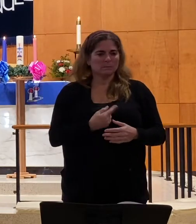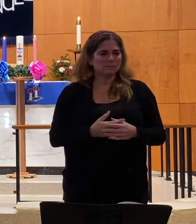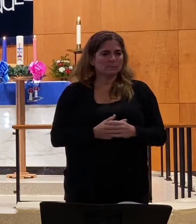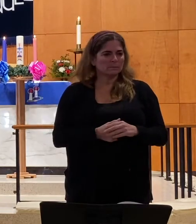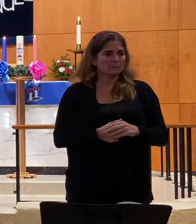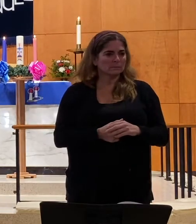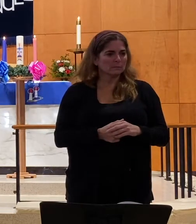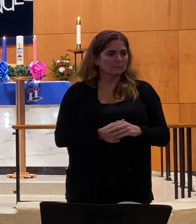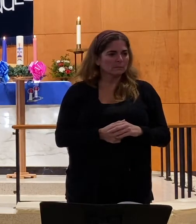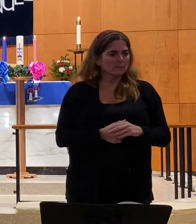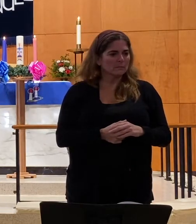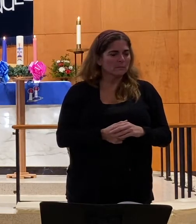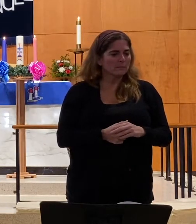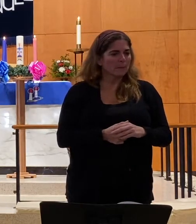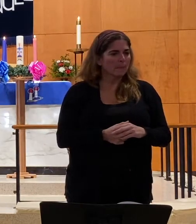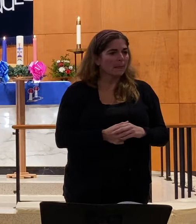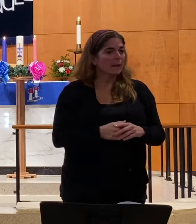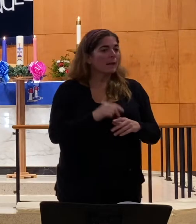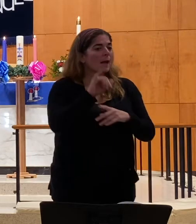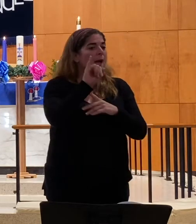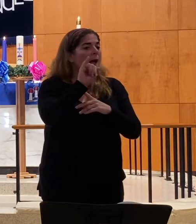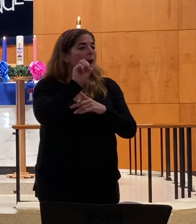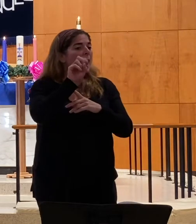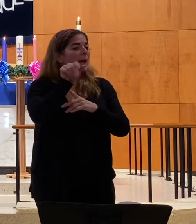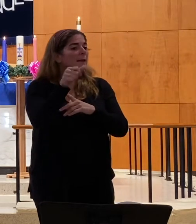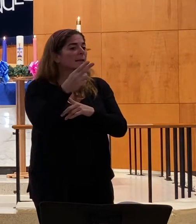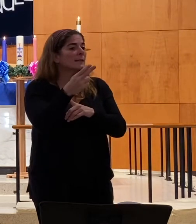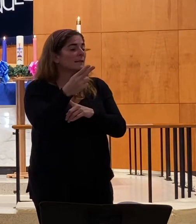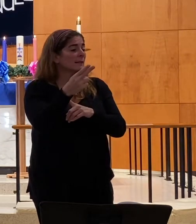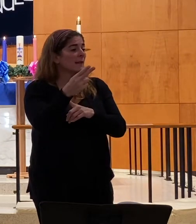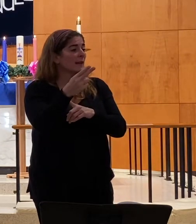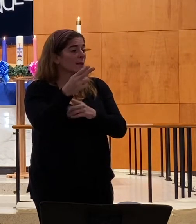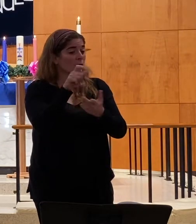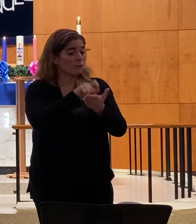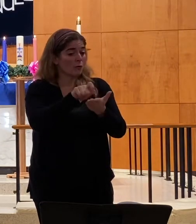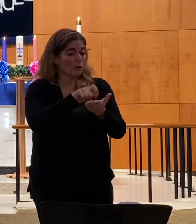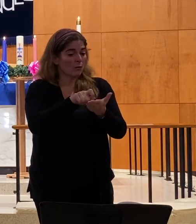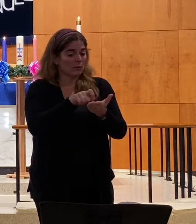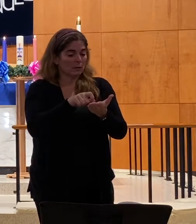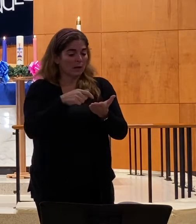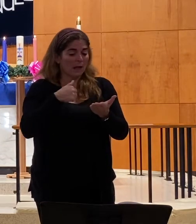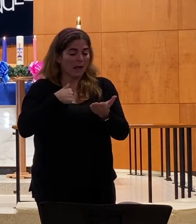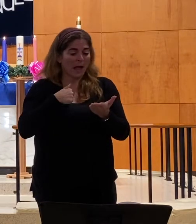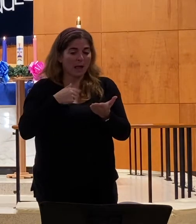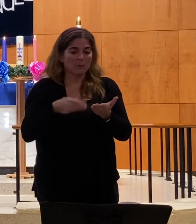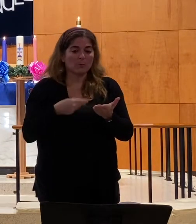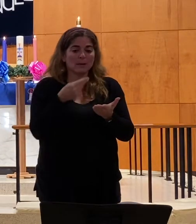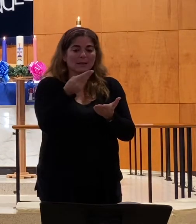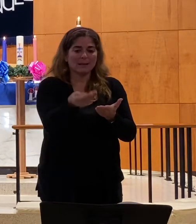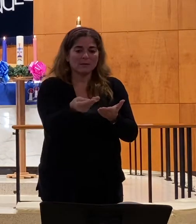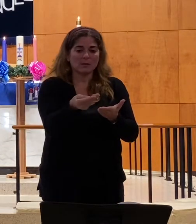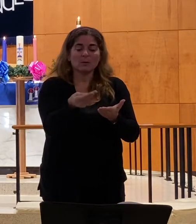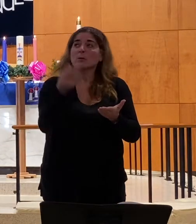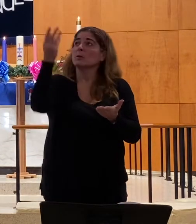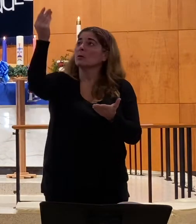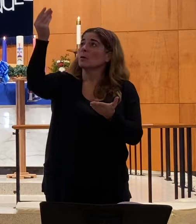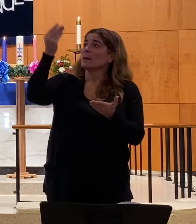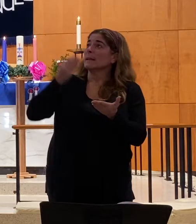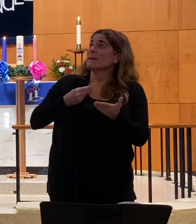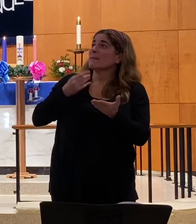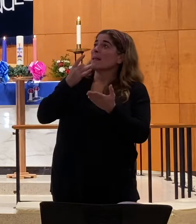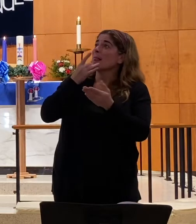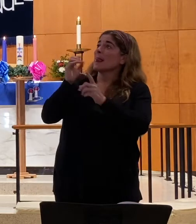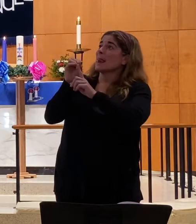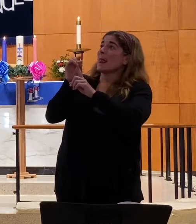an earlier chapter, Isaiah, the poet, says, I will give you as a light to the nations,